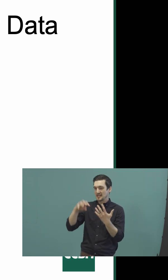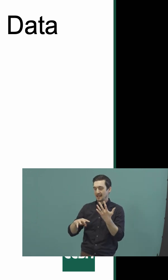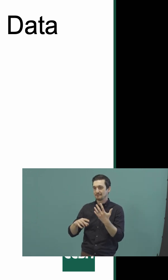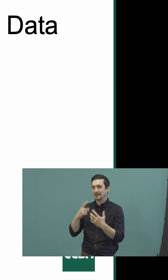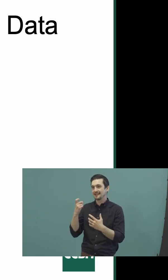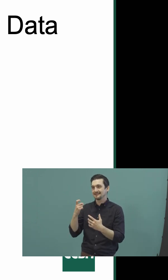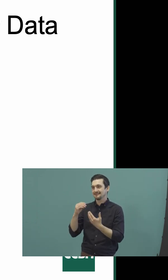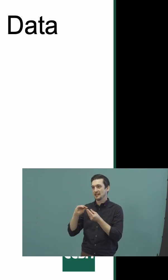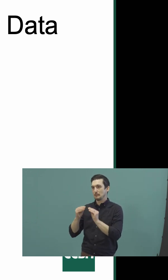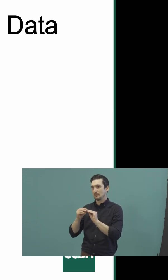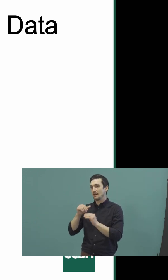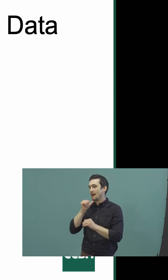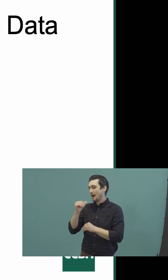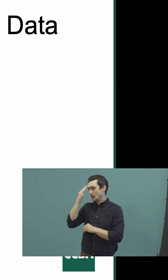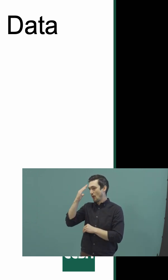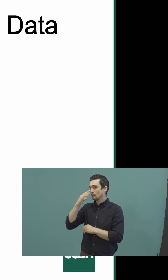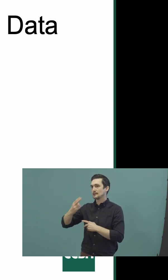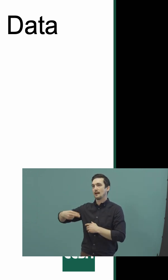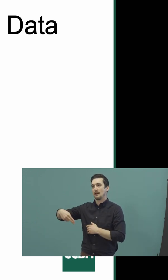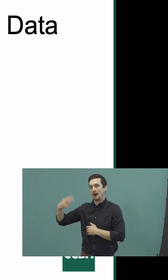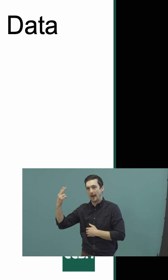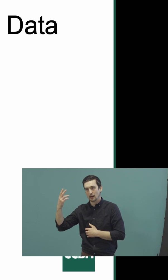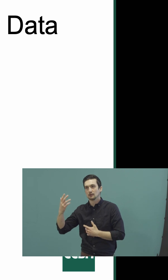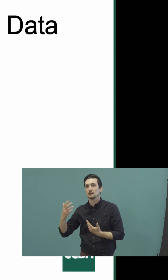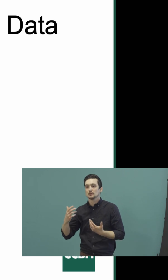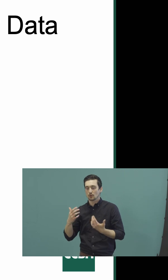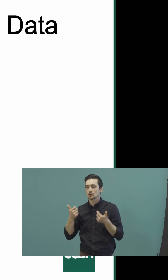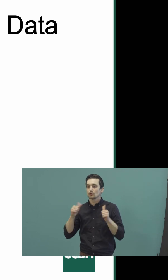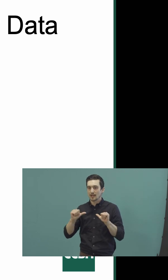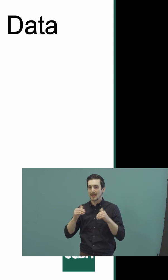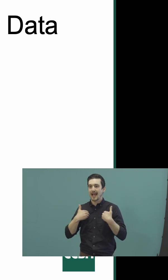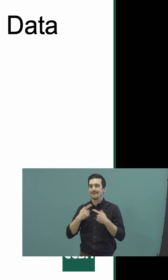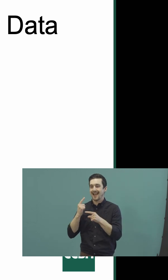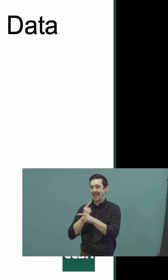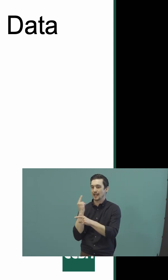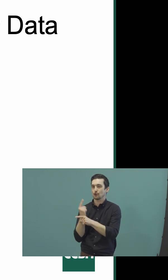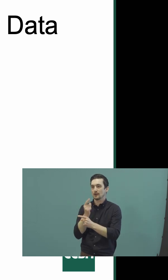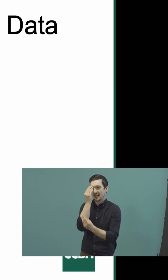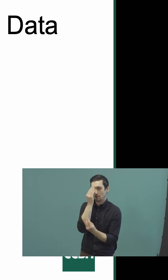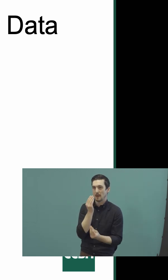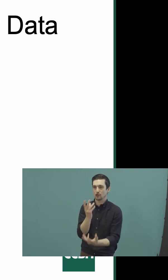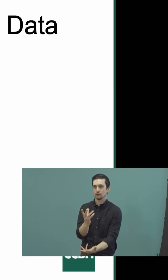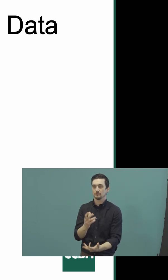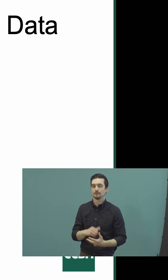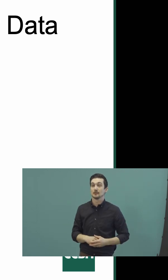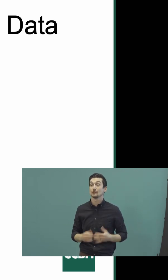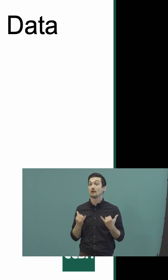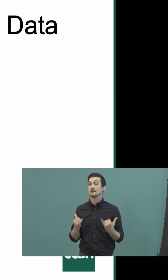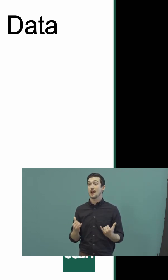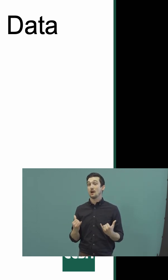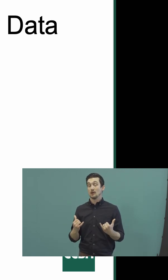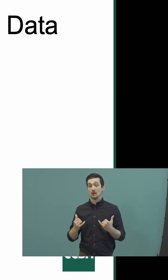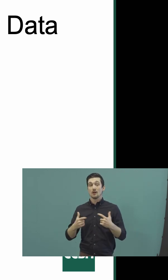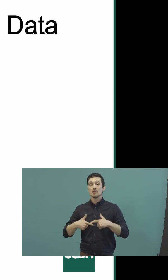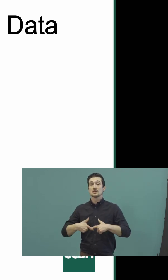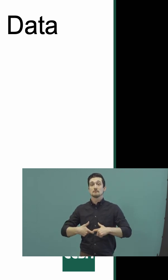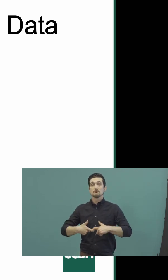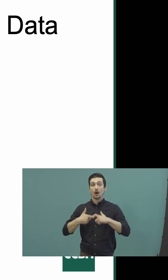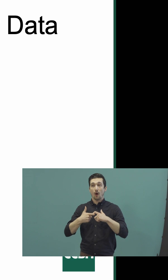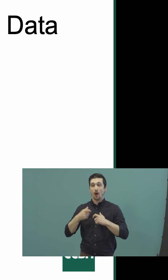it's very important that we try to get accurate information. I want to pause for a moment